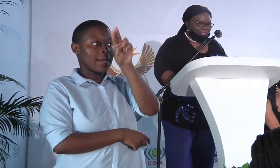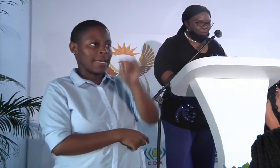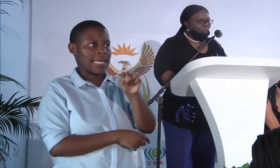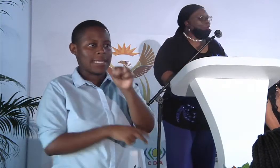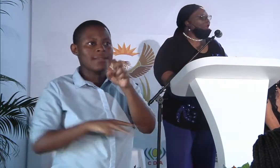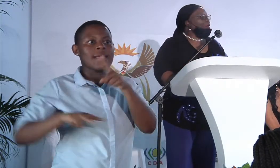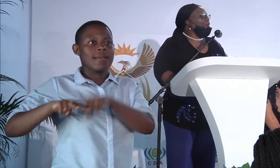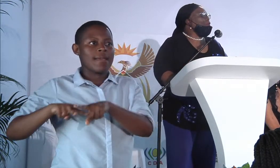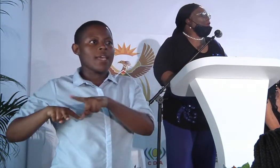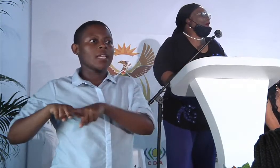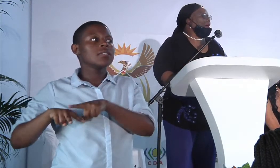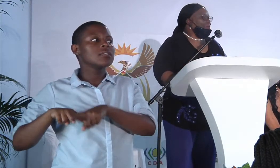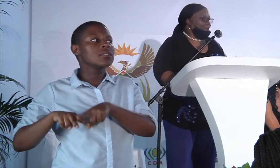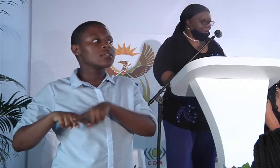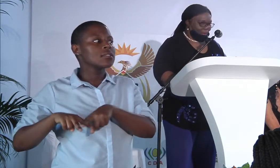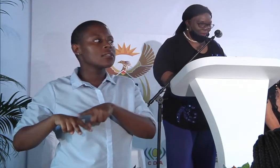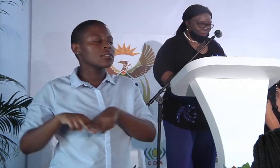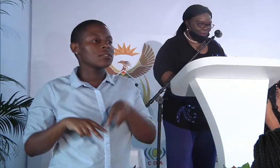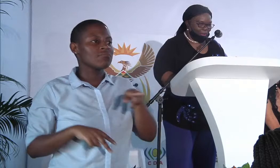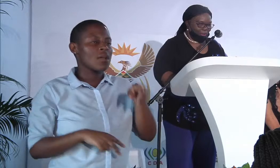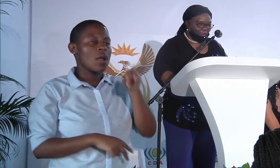He is Mbulawa Mugabe.